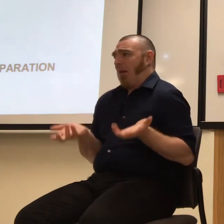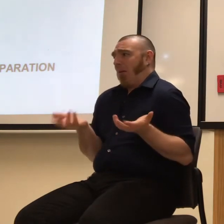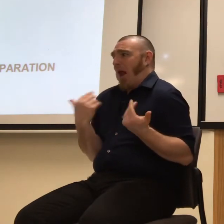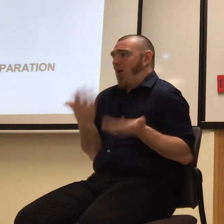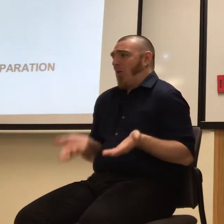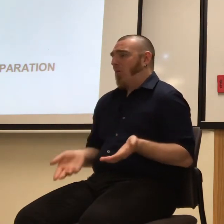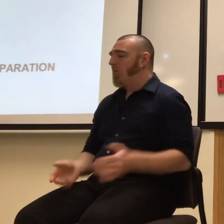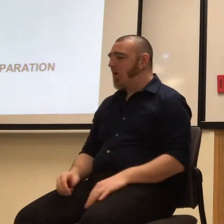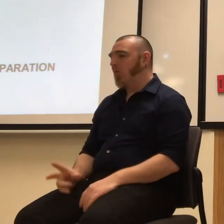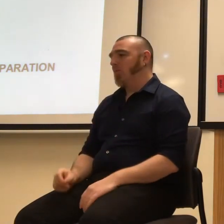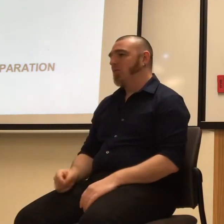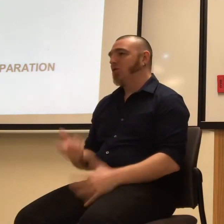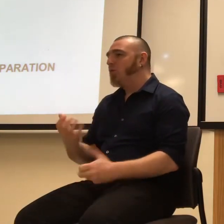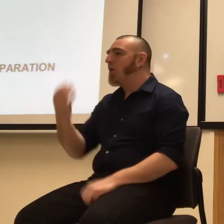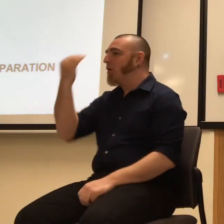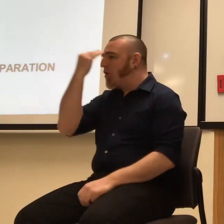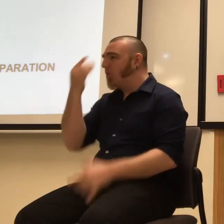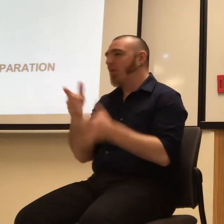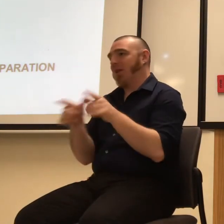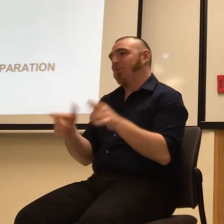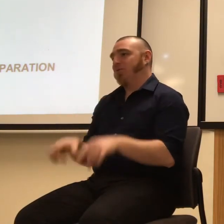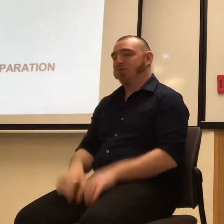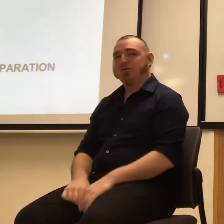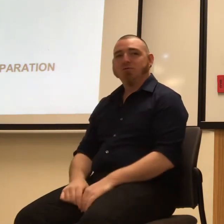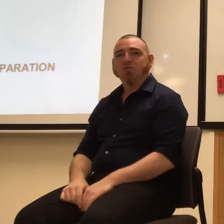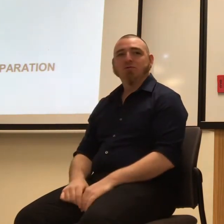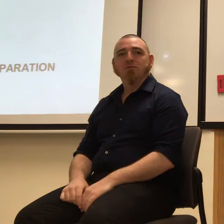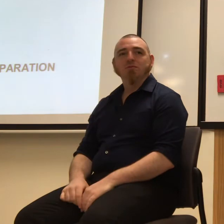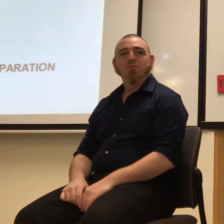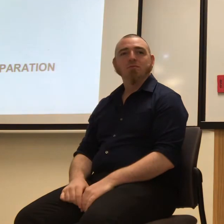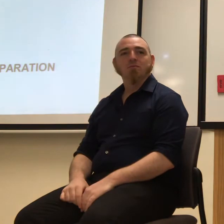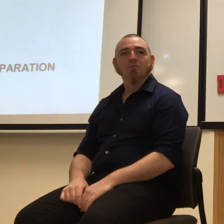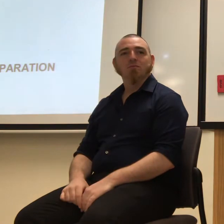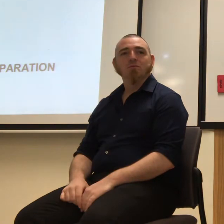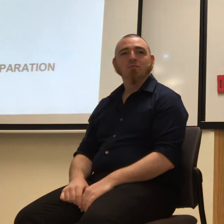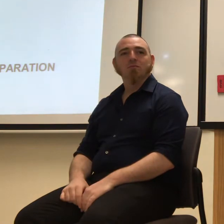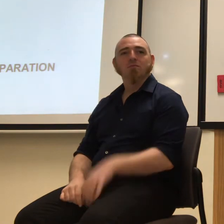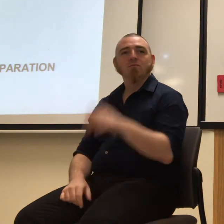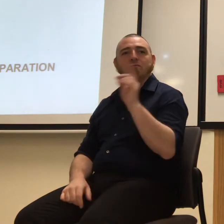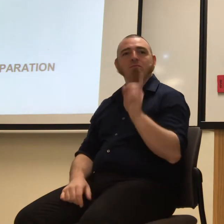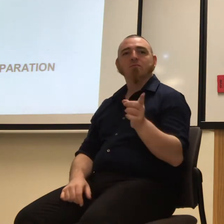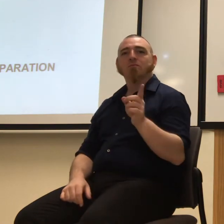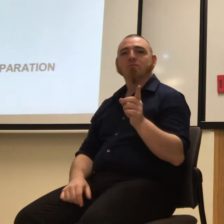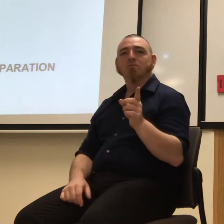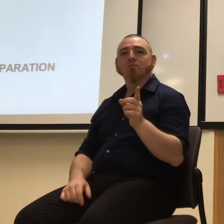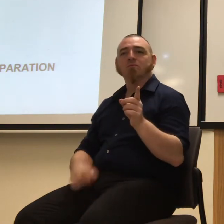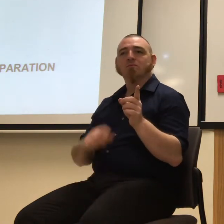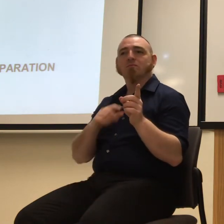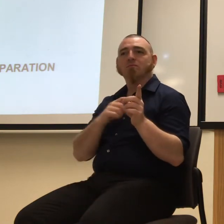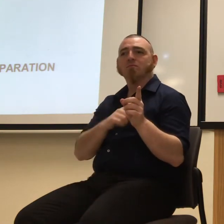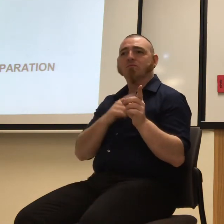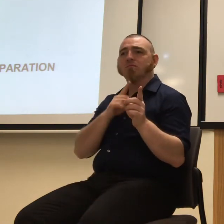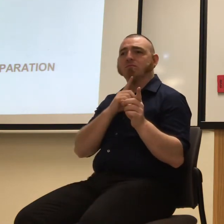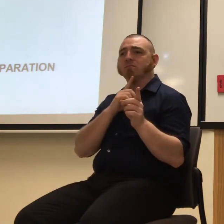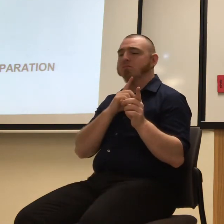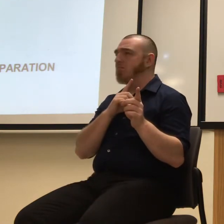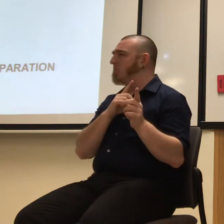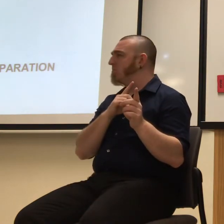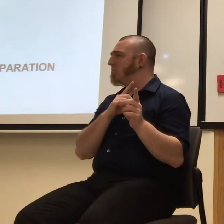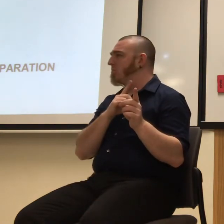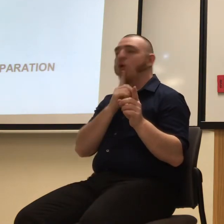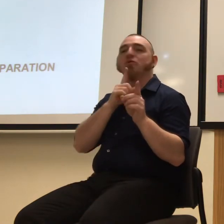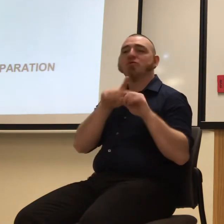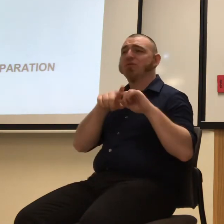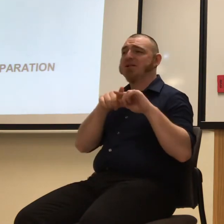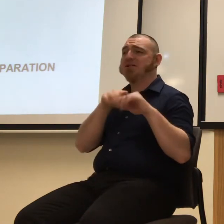it differ in age, like a child or somebody that's an adult? No, I think if you compress a nerve at